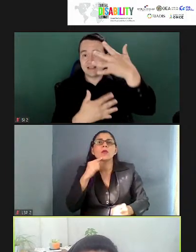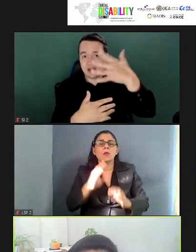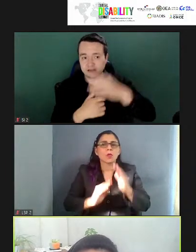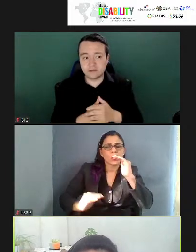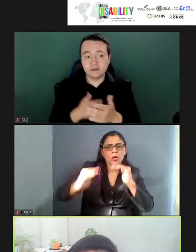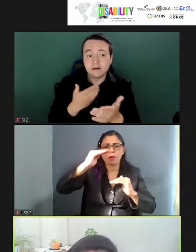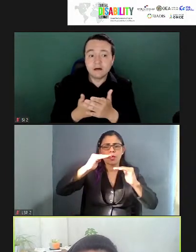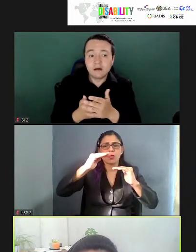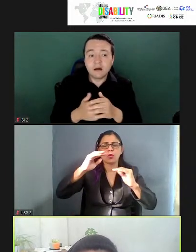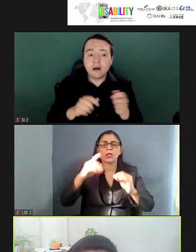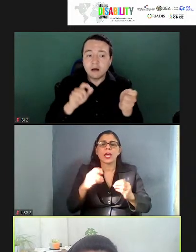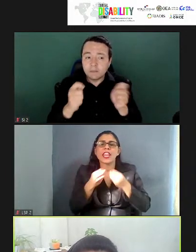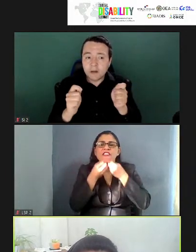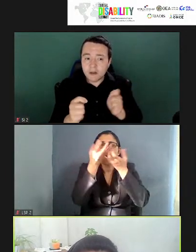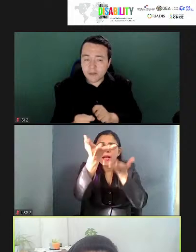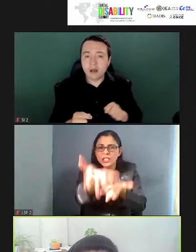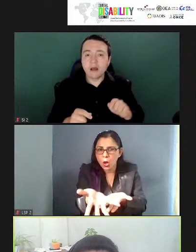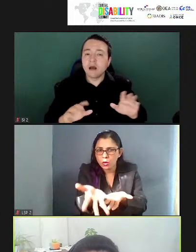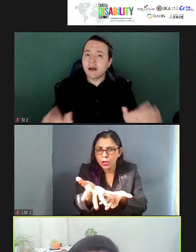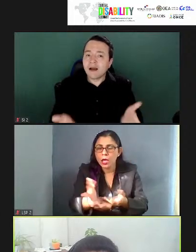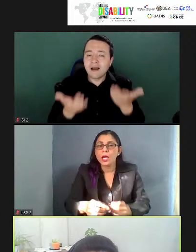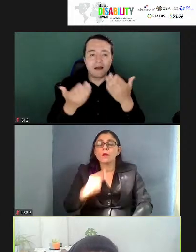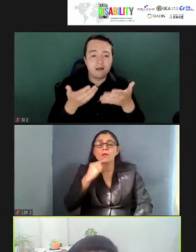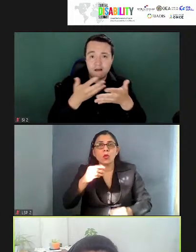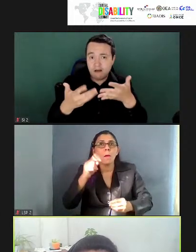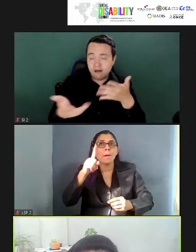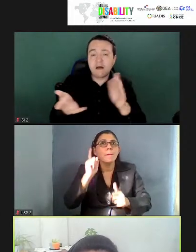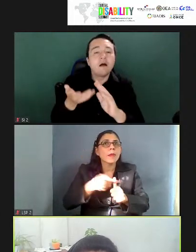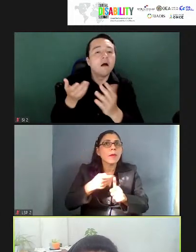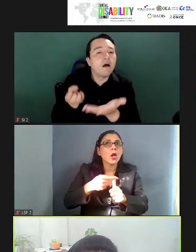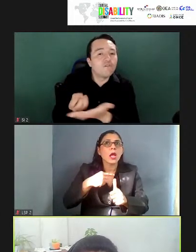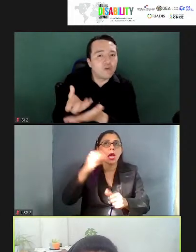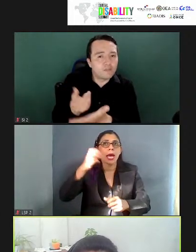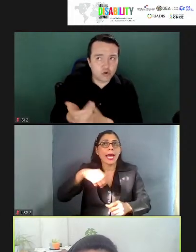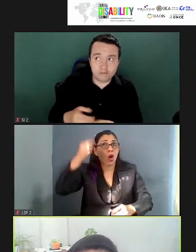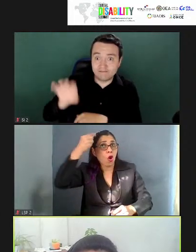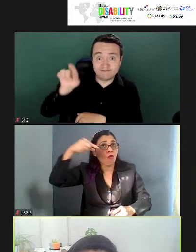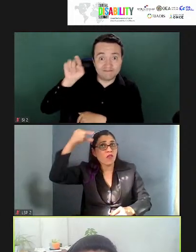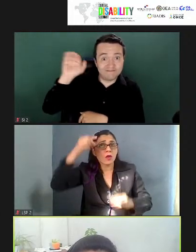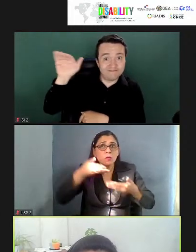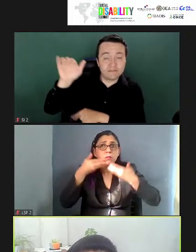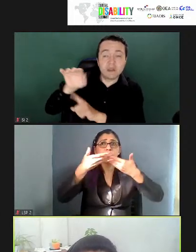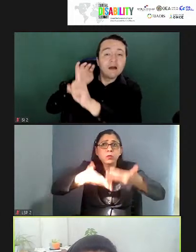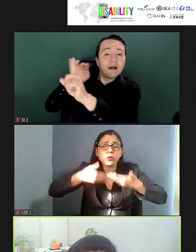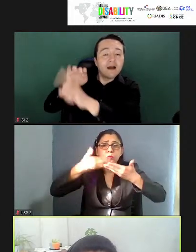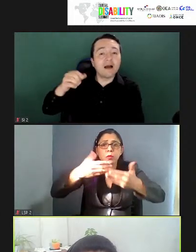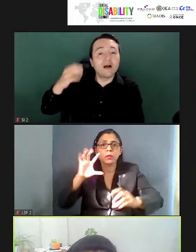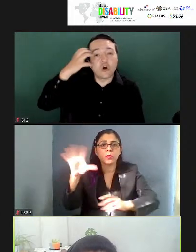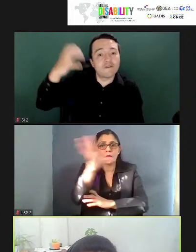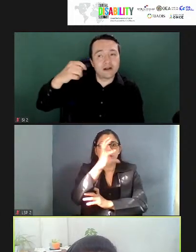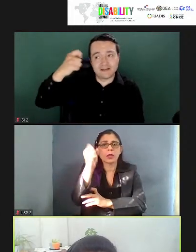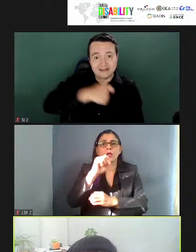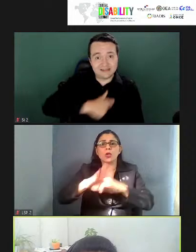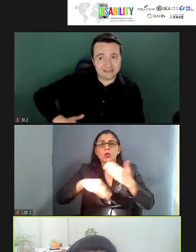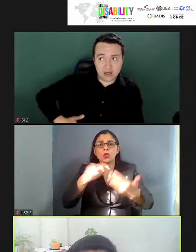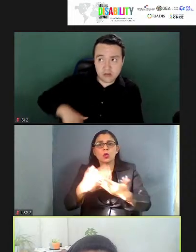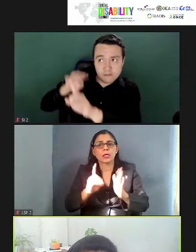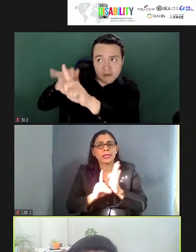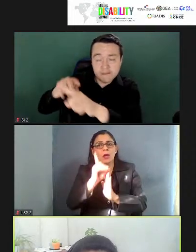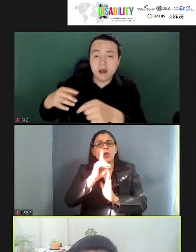tang there are collections advice in the states for them to collect